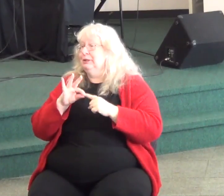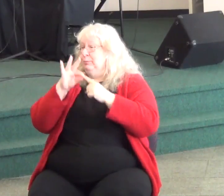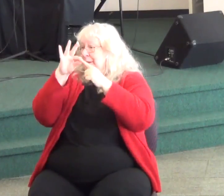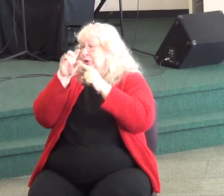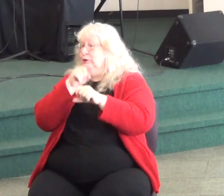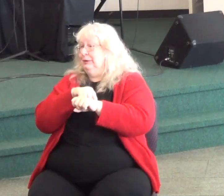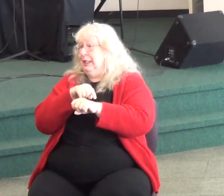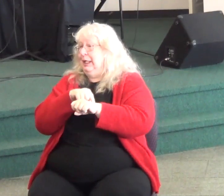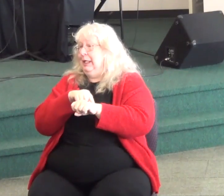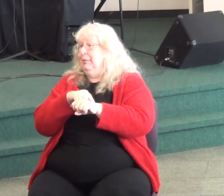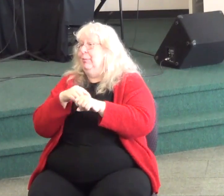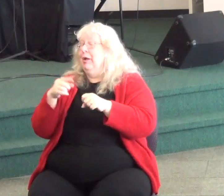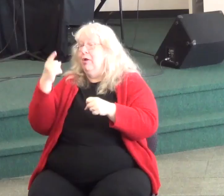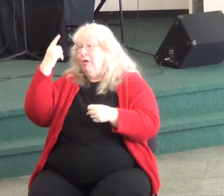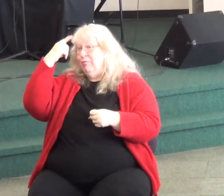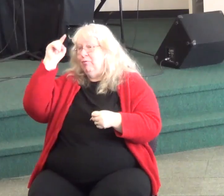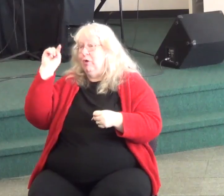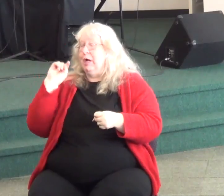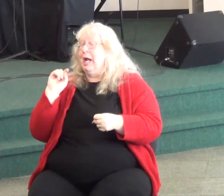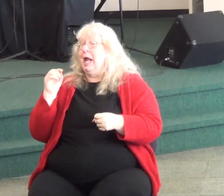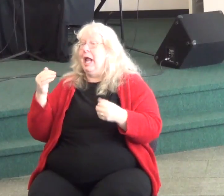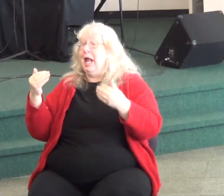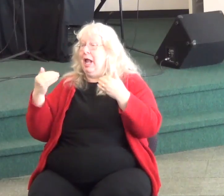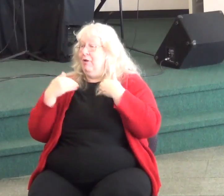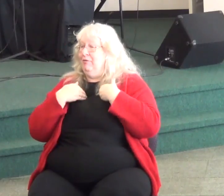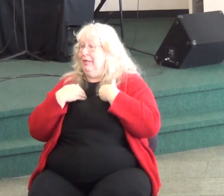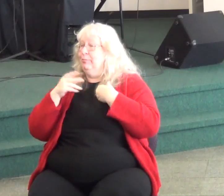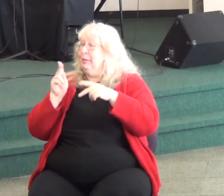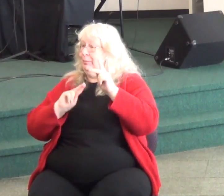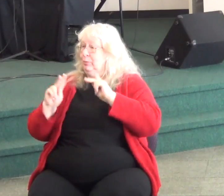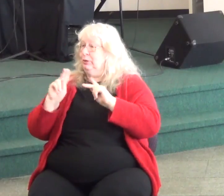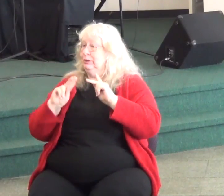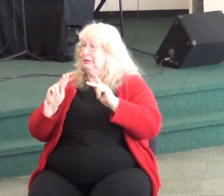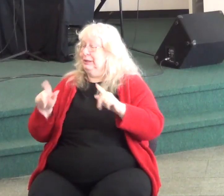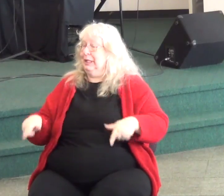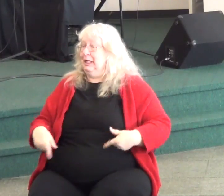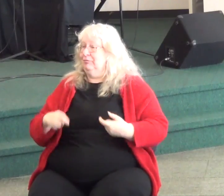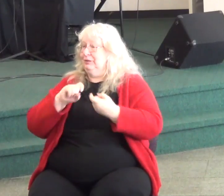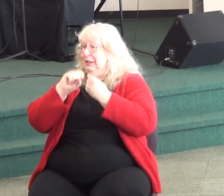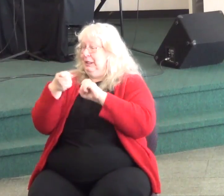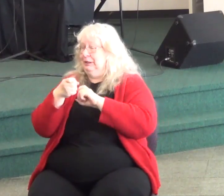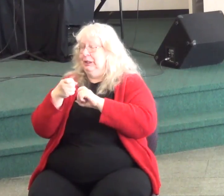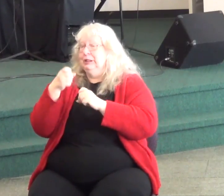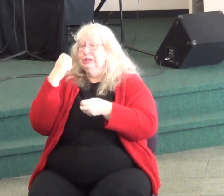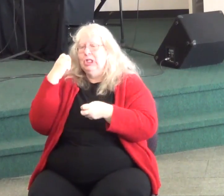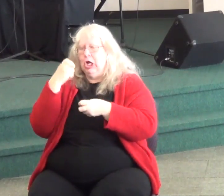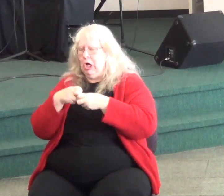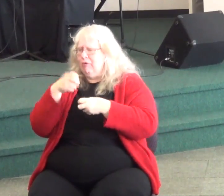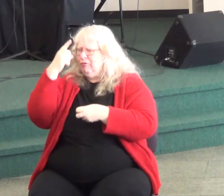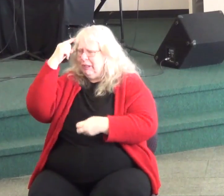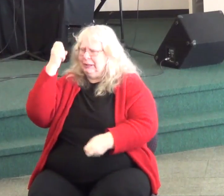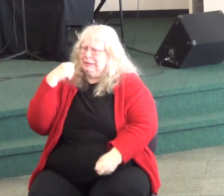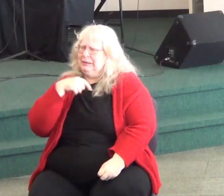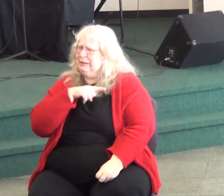forever changed. And you know, that's hard for us to wrap our minds around. We've got things really